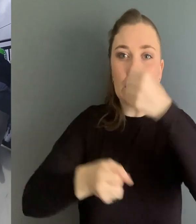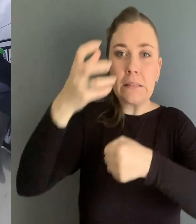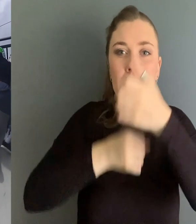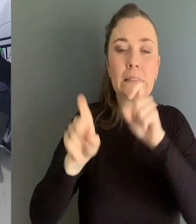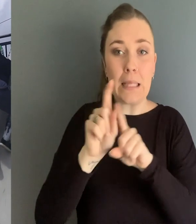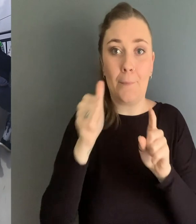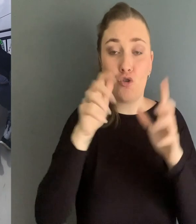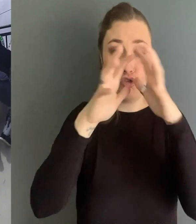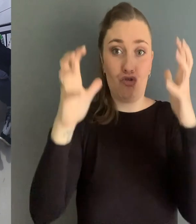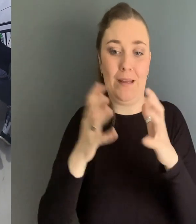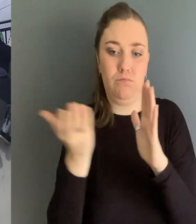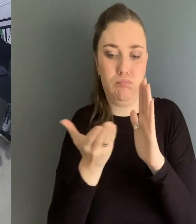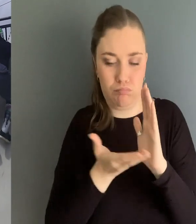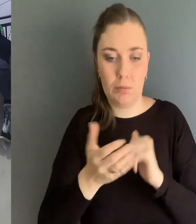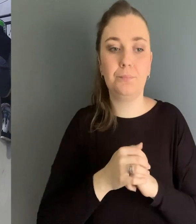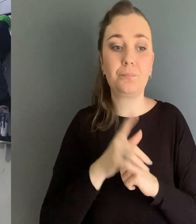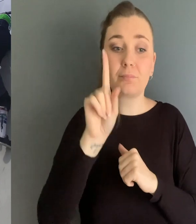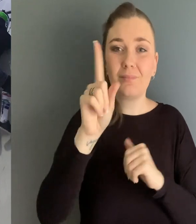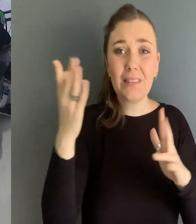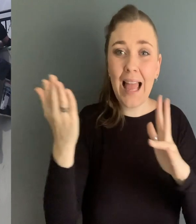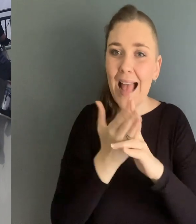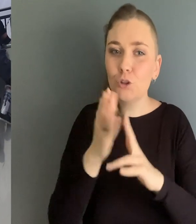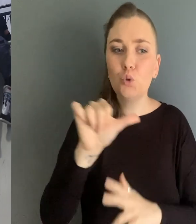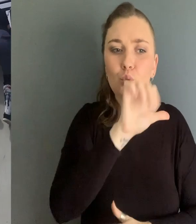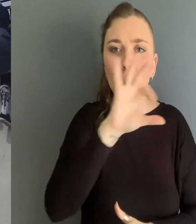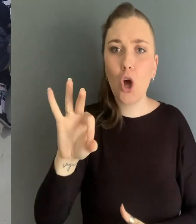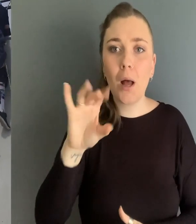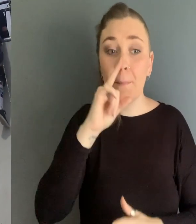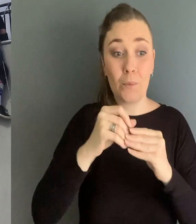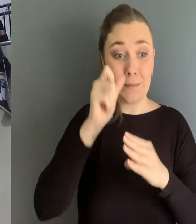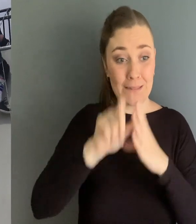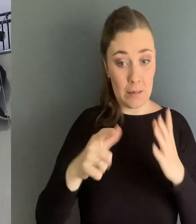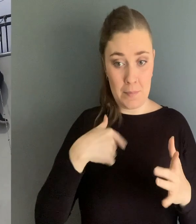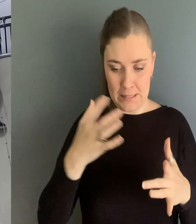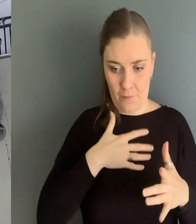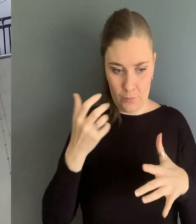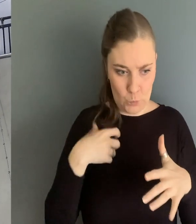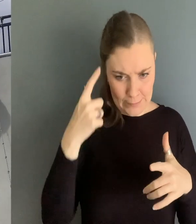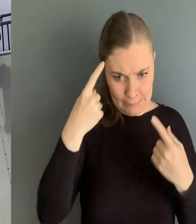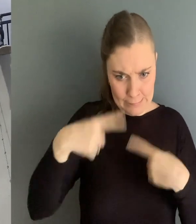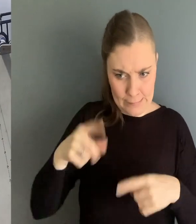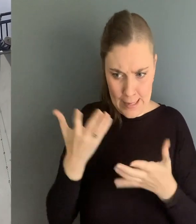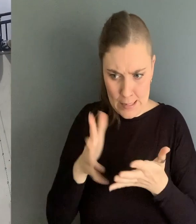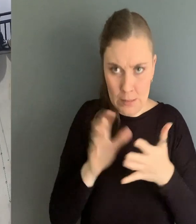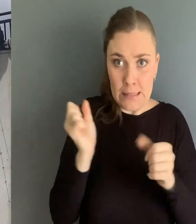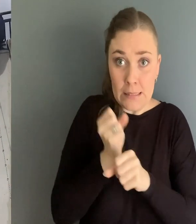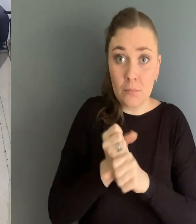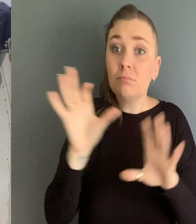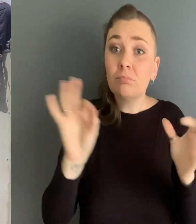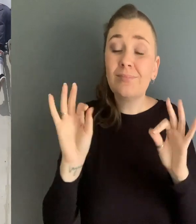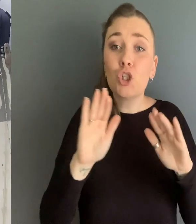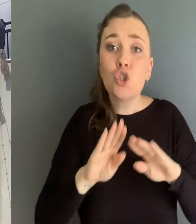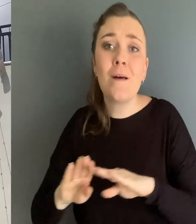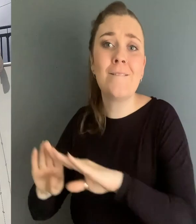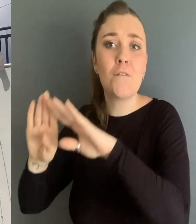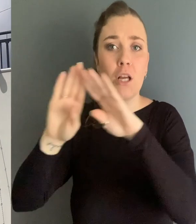arborist however access should not be something a person with a disability has to create for themselves this is where universal design